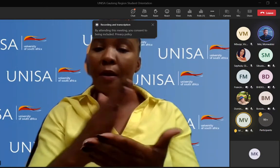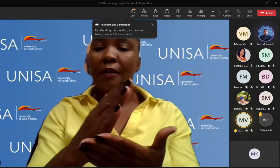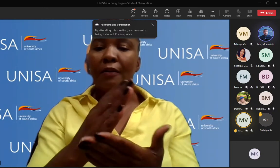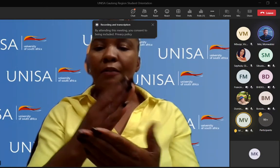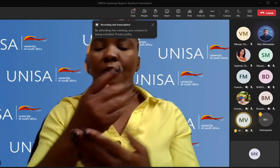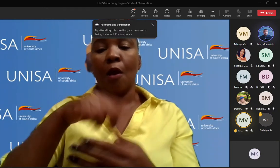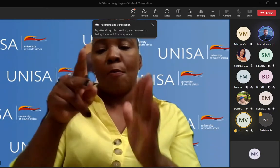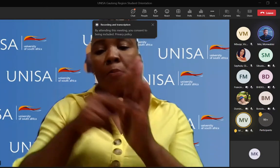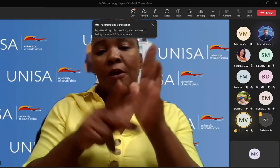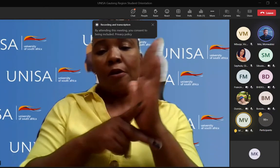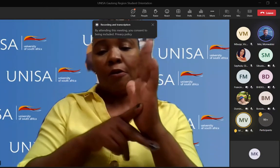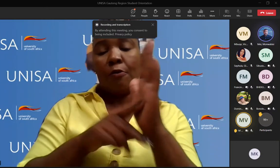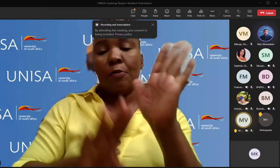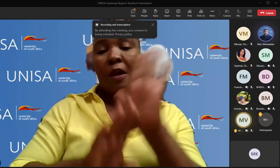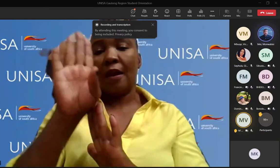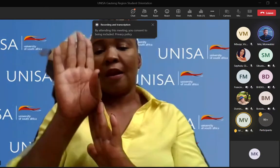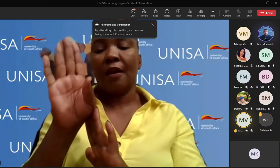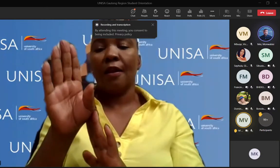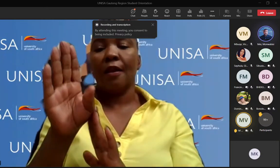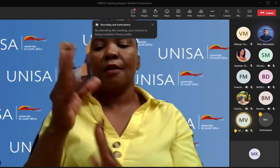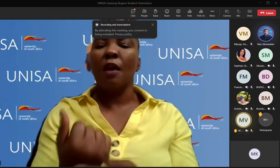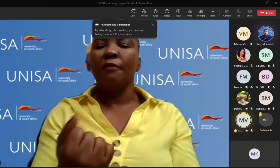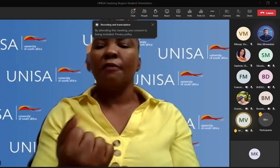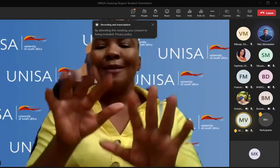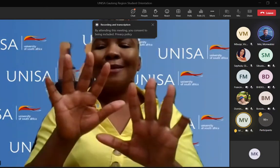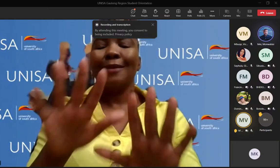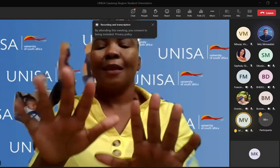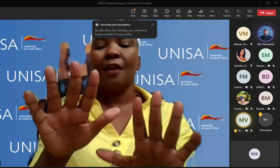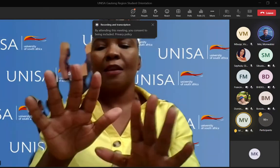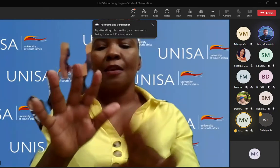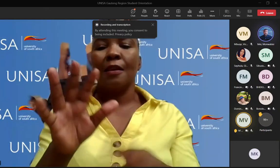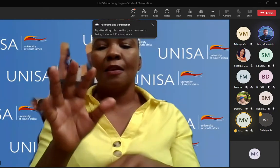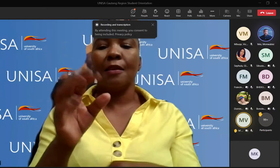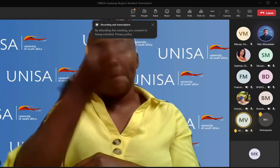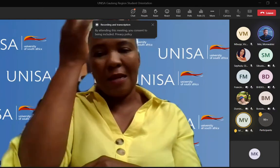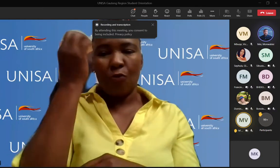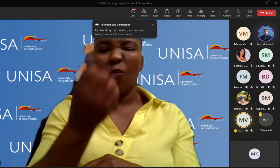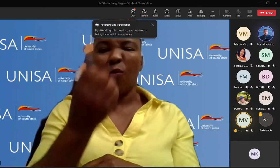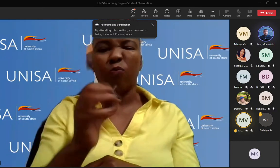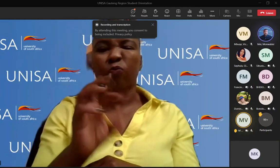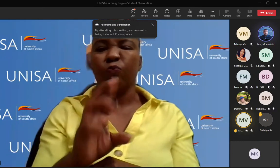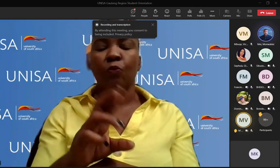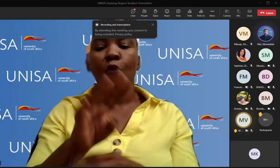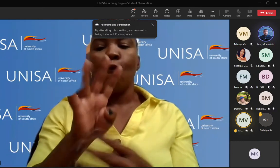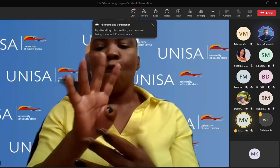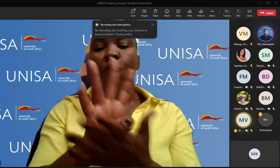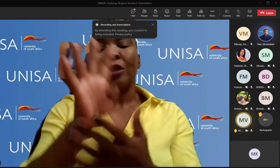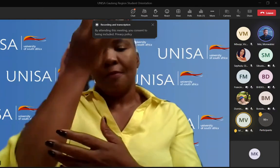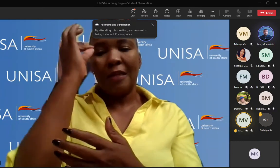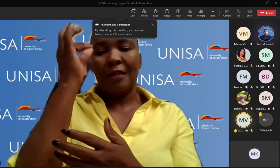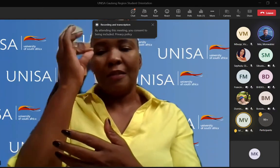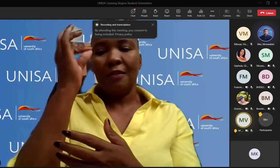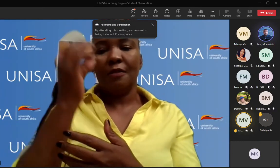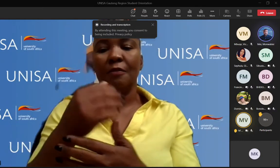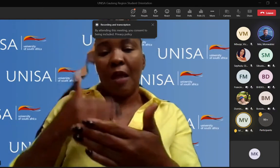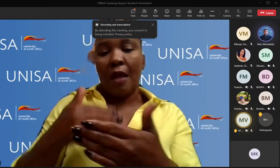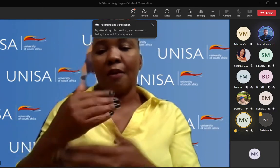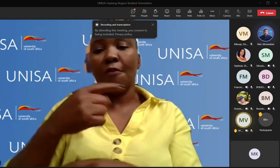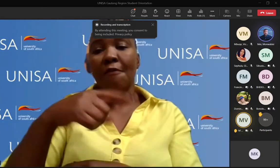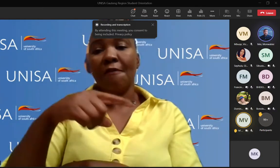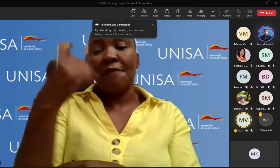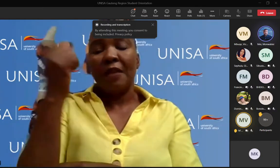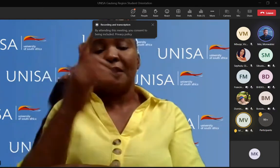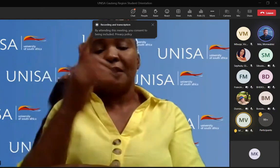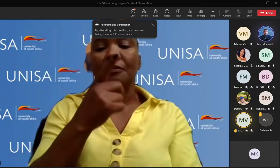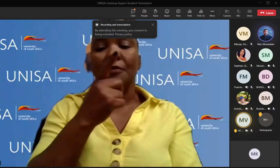be a success okay we are like 10 minutes behind we're actually 14 minutes behind so I'm gonna call our first Speaker who's